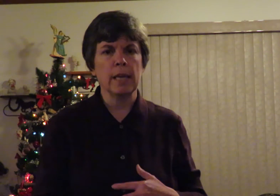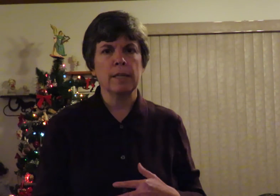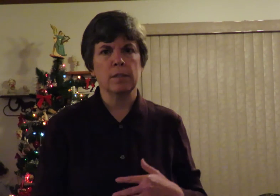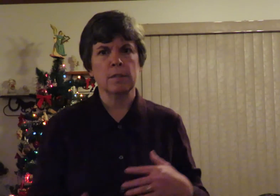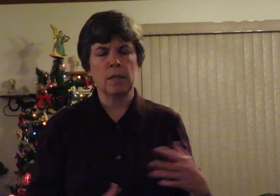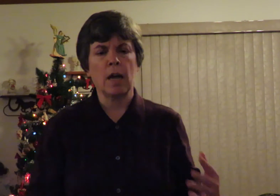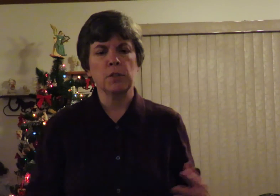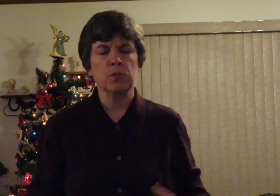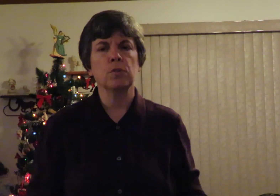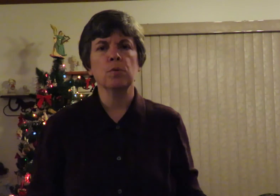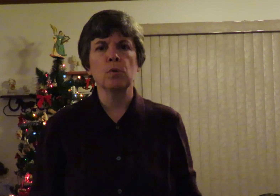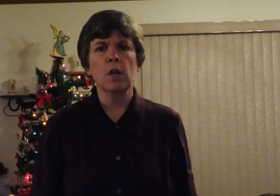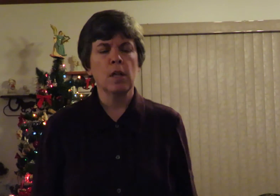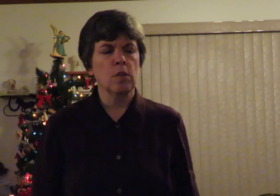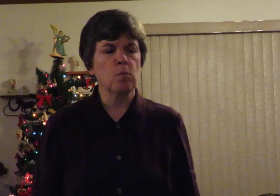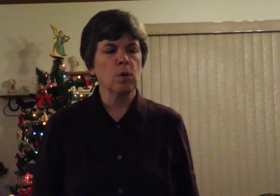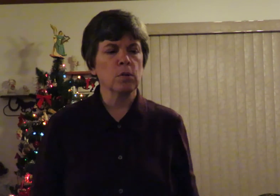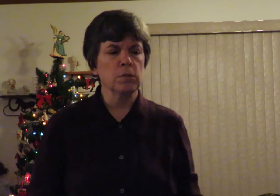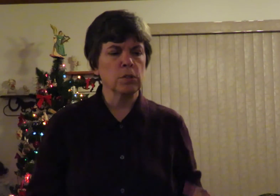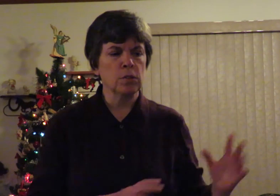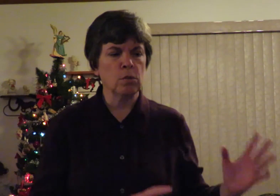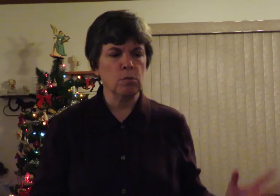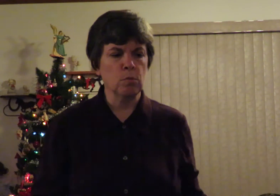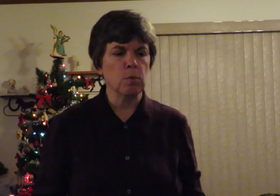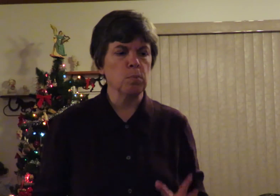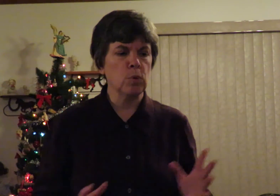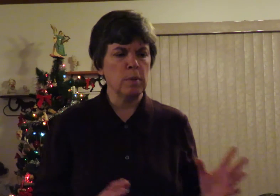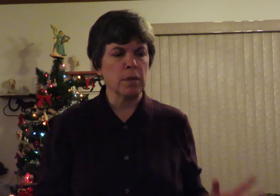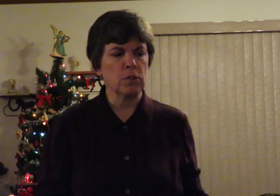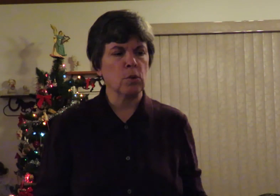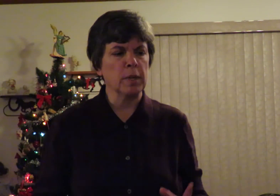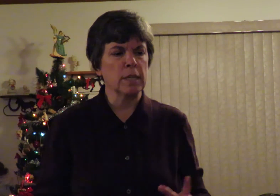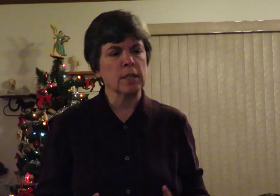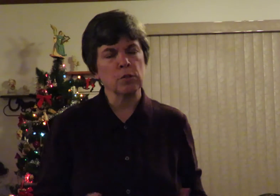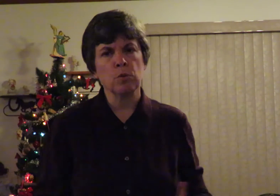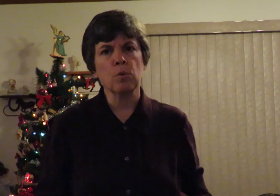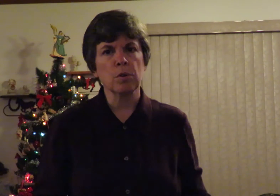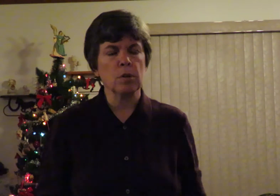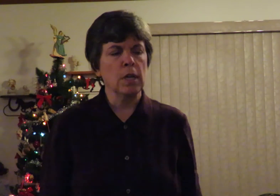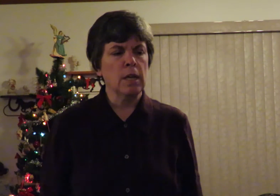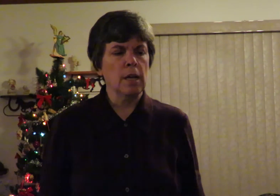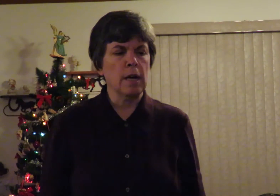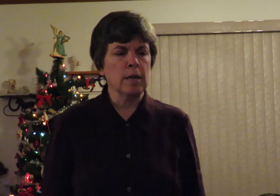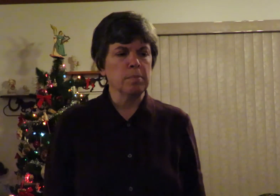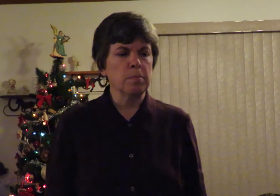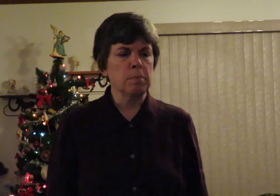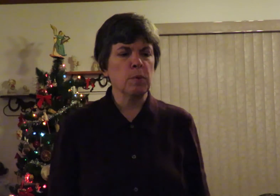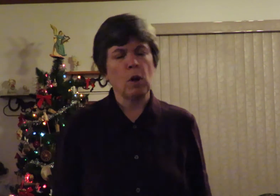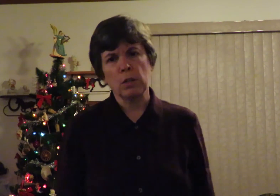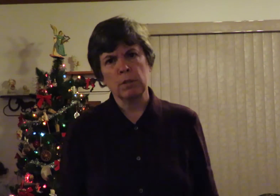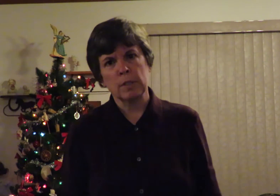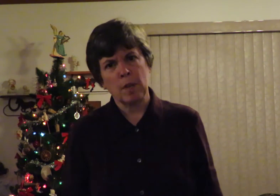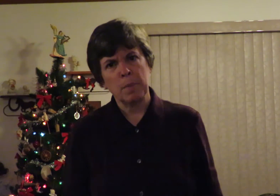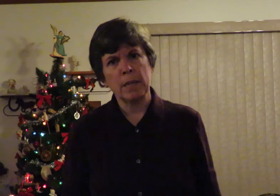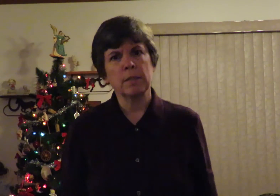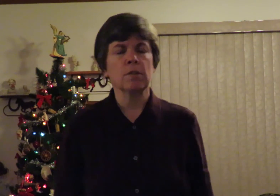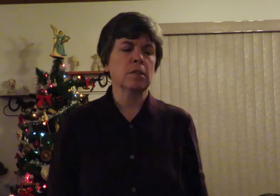relate signs to the words, and so we're pretty much going in English order, but we are using some ASL